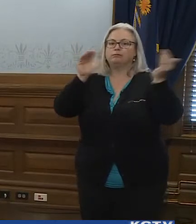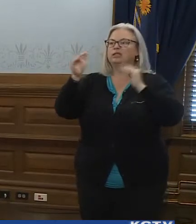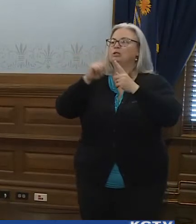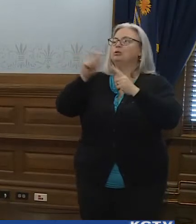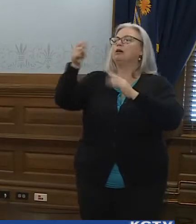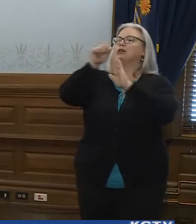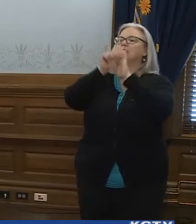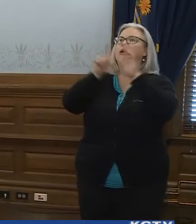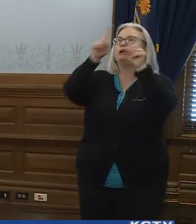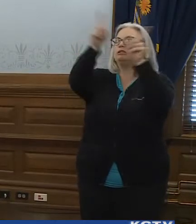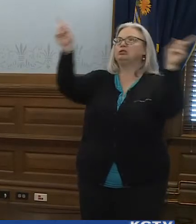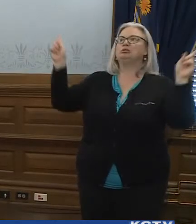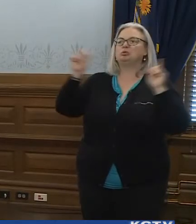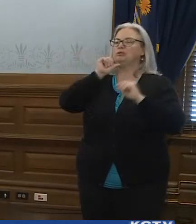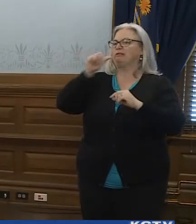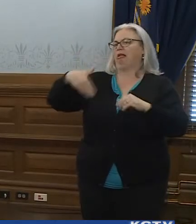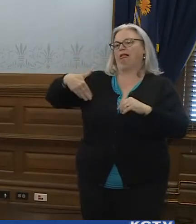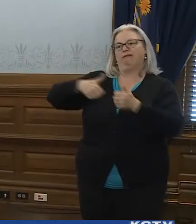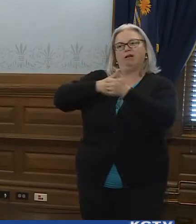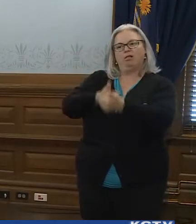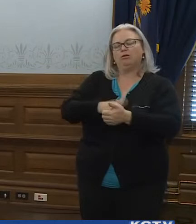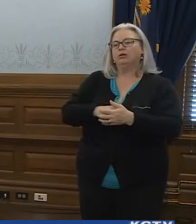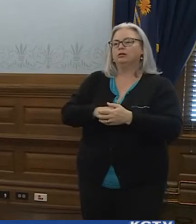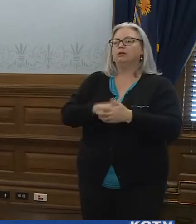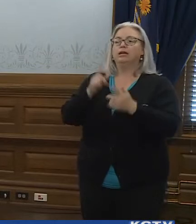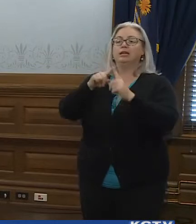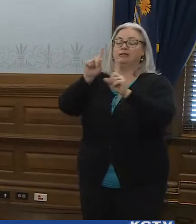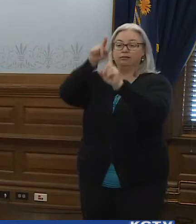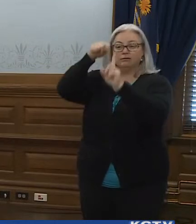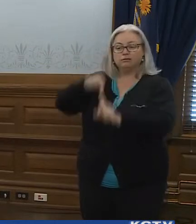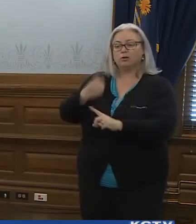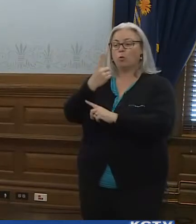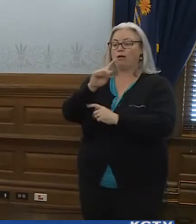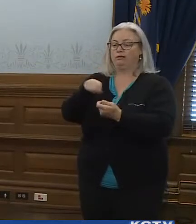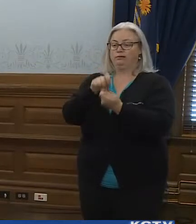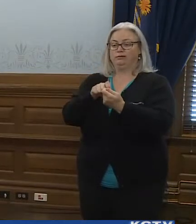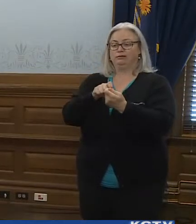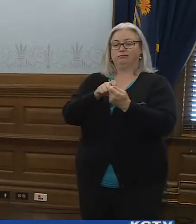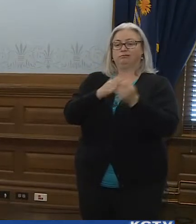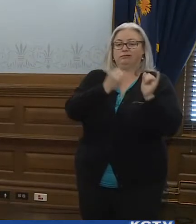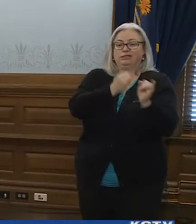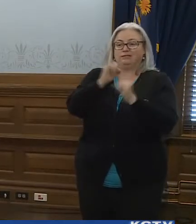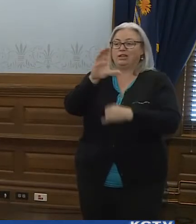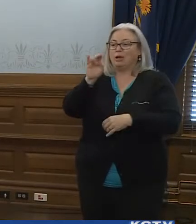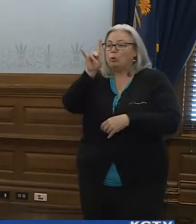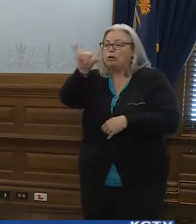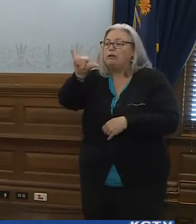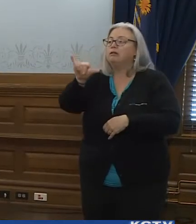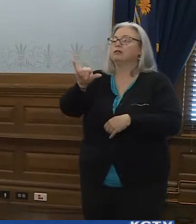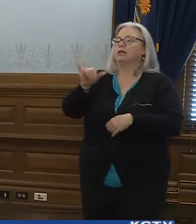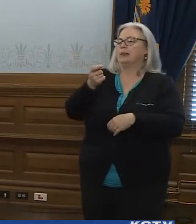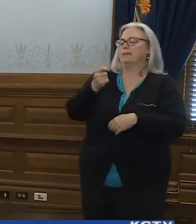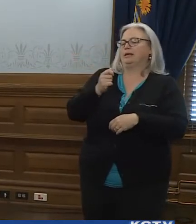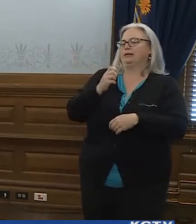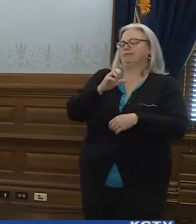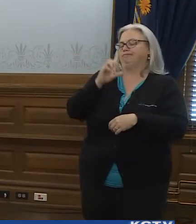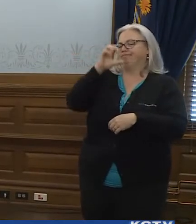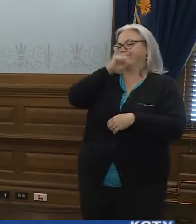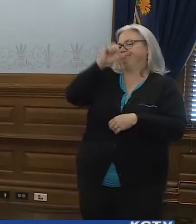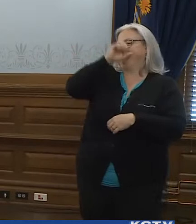those states that have not done that. But I think when you drill it down on a single county by county basis, it would be a little bit conjecture at this